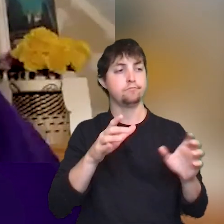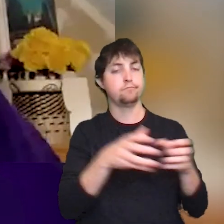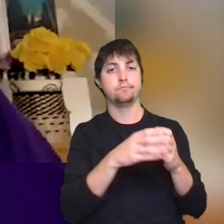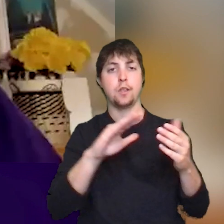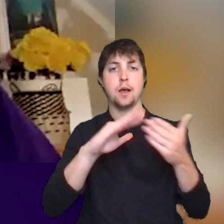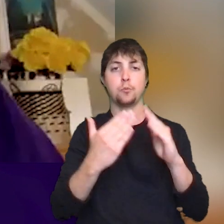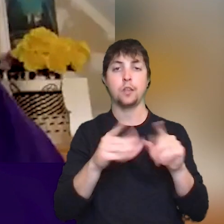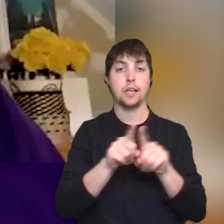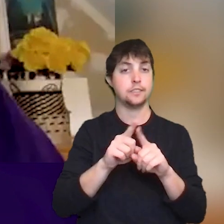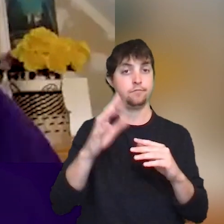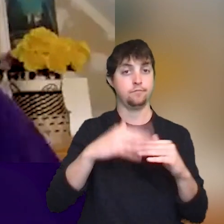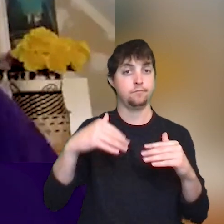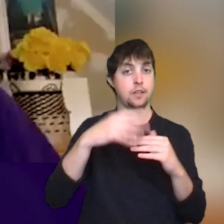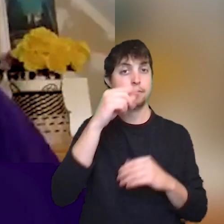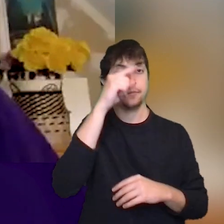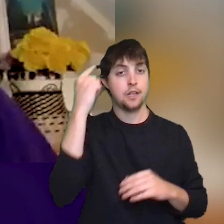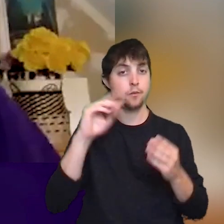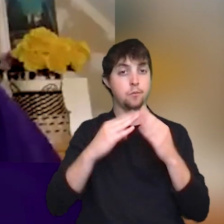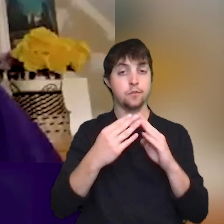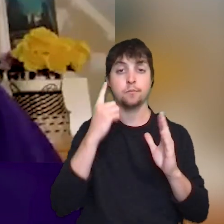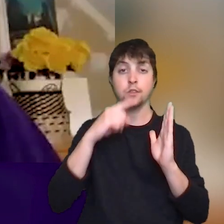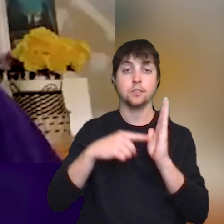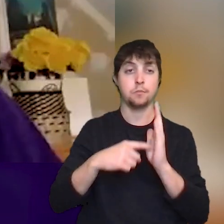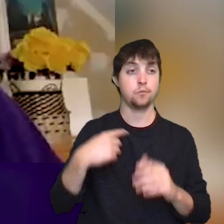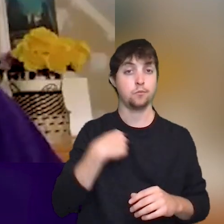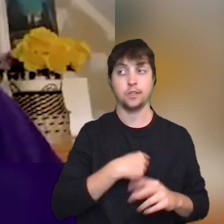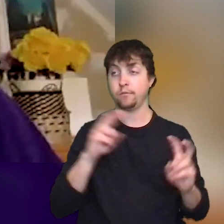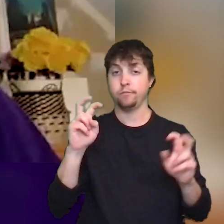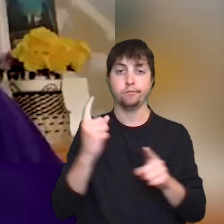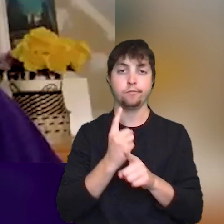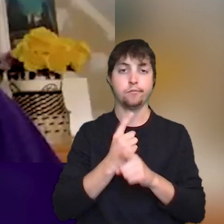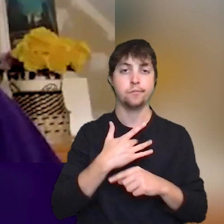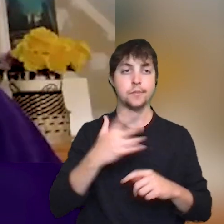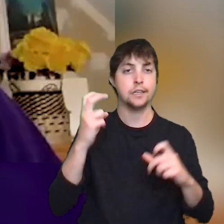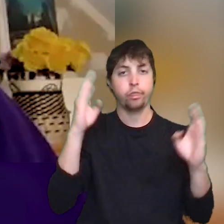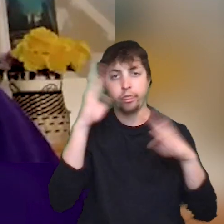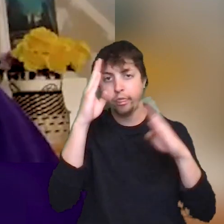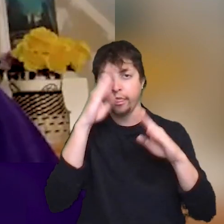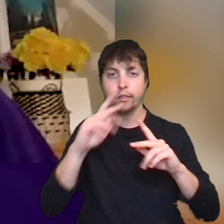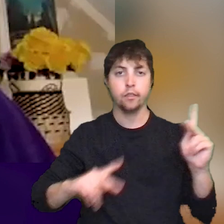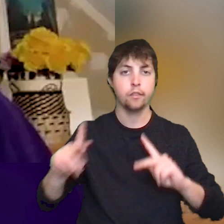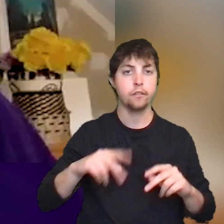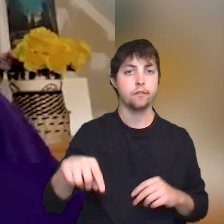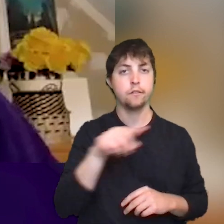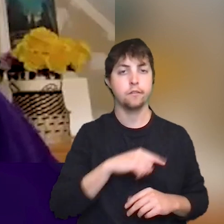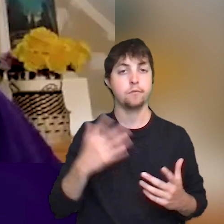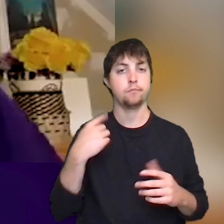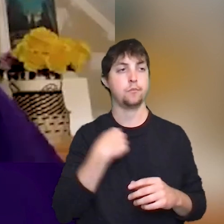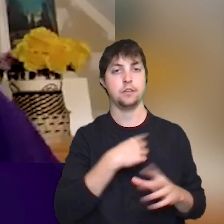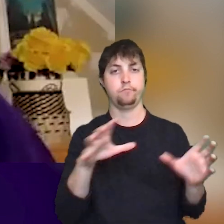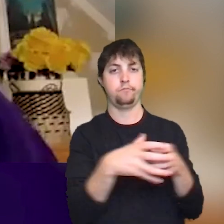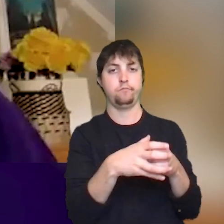the Indigenous and Black communities, for example, of, that we're all troubled individuals. We're